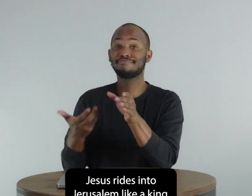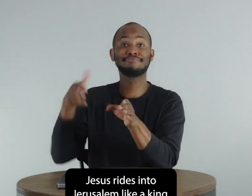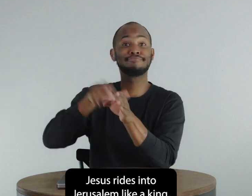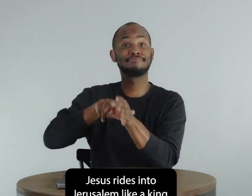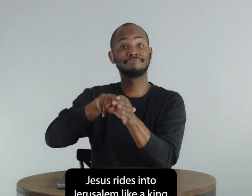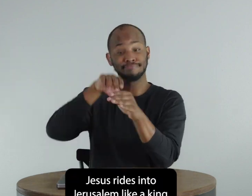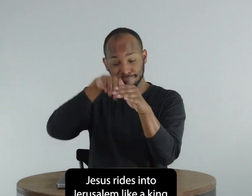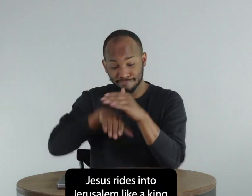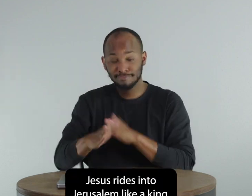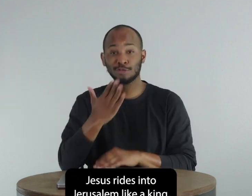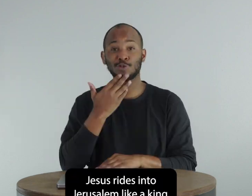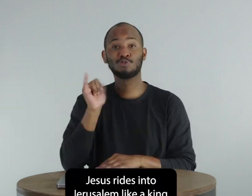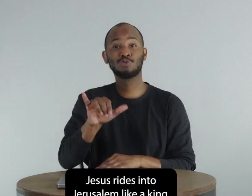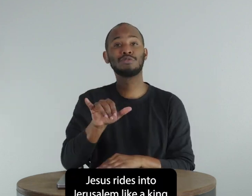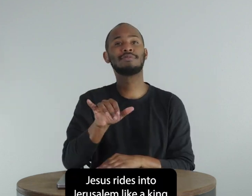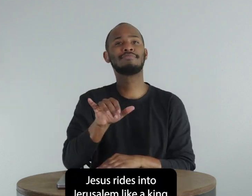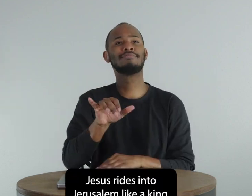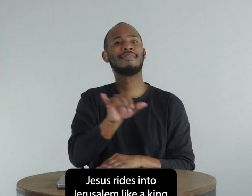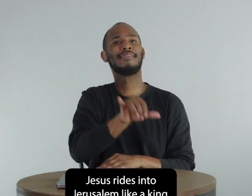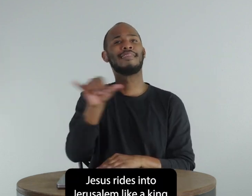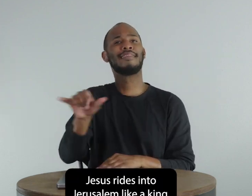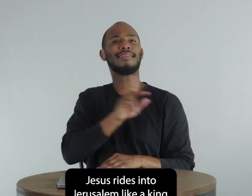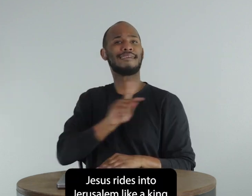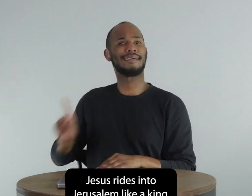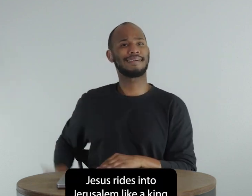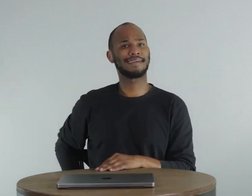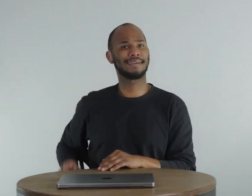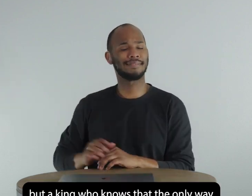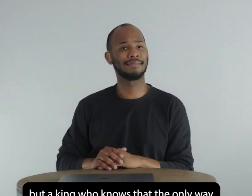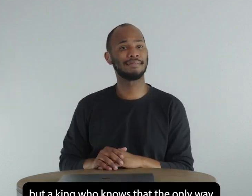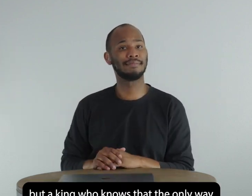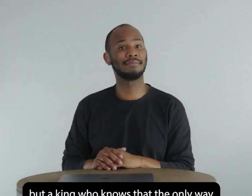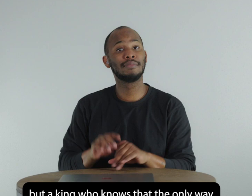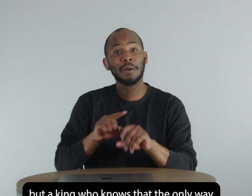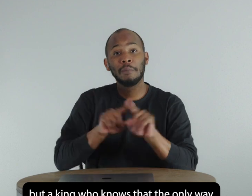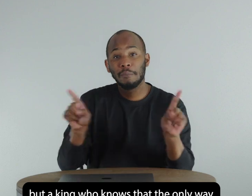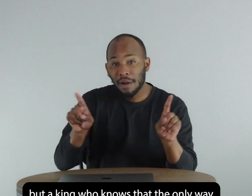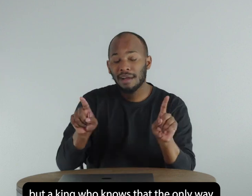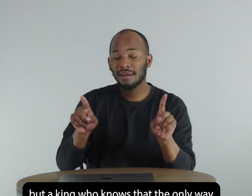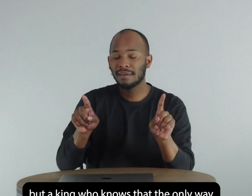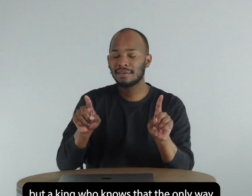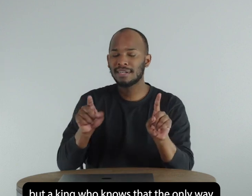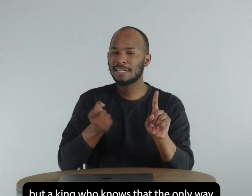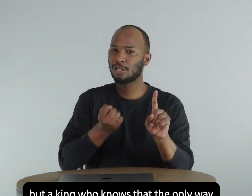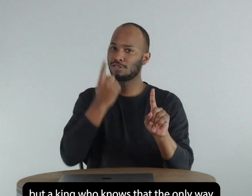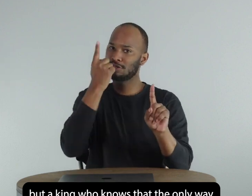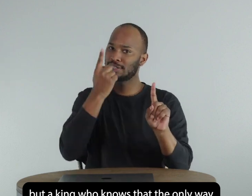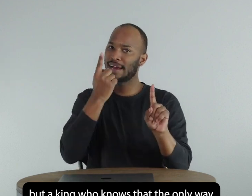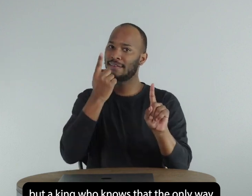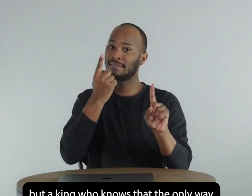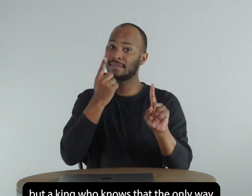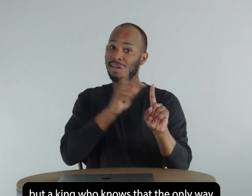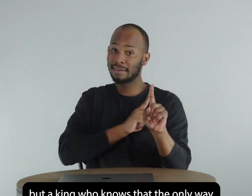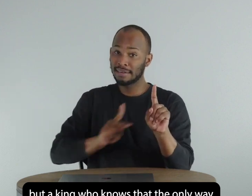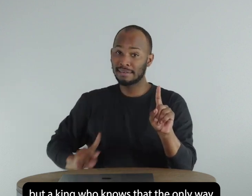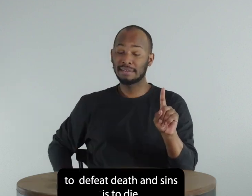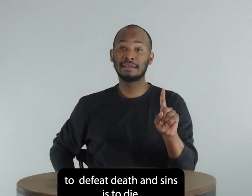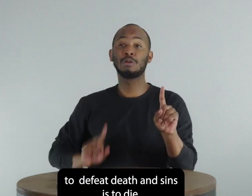into Jerusalem like a king, but a king who knows that the only way to